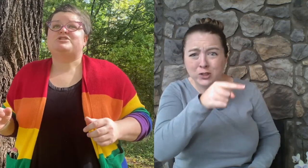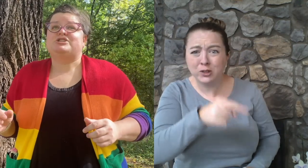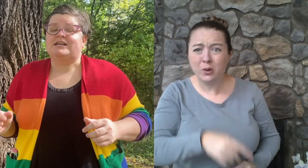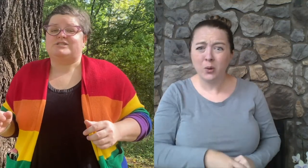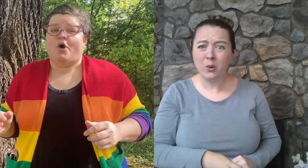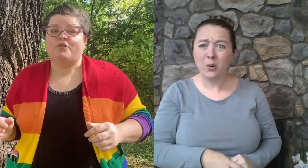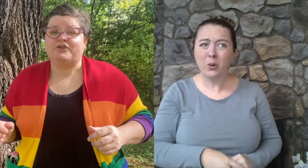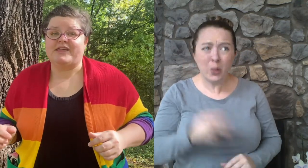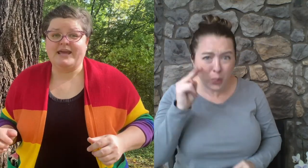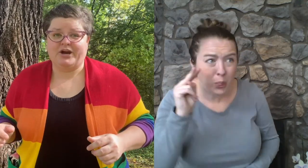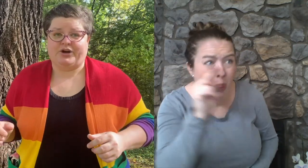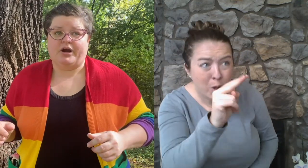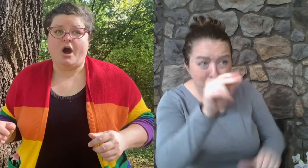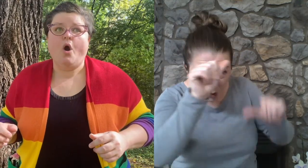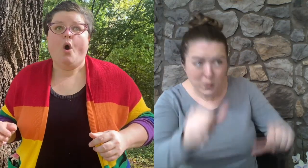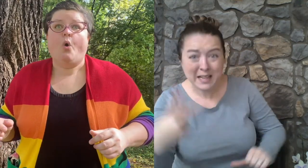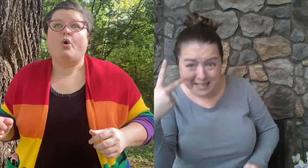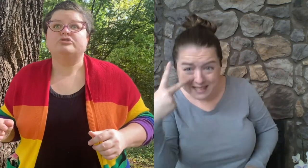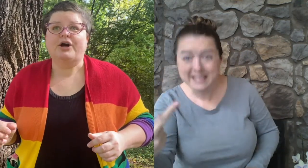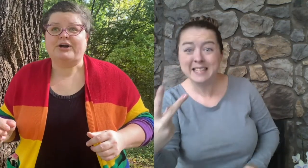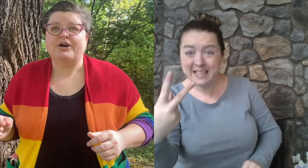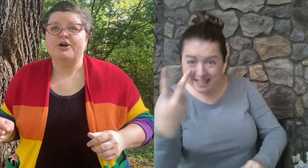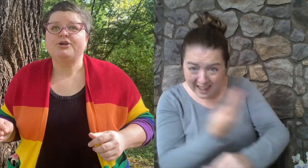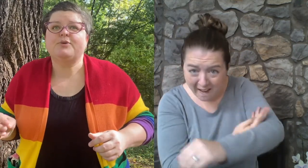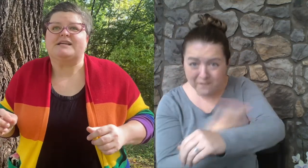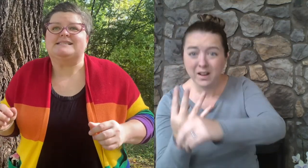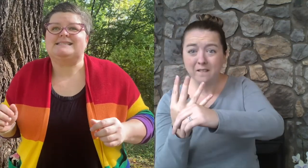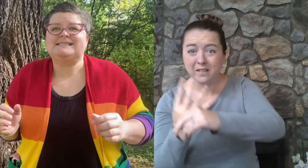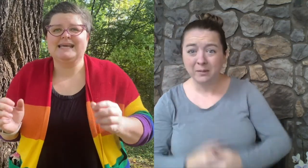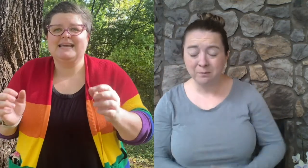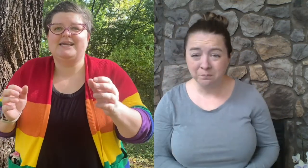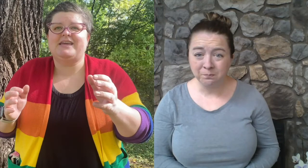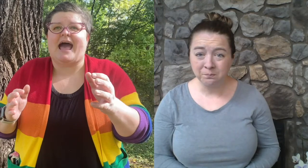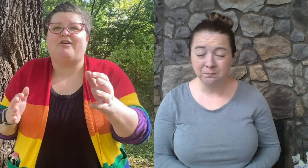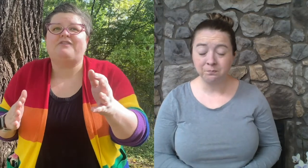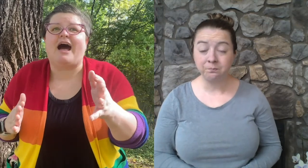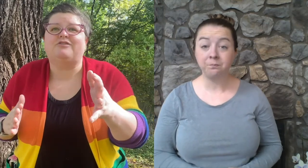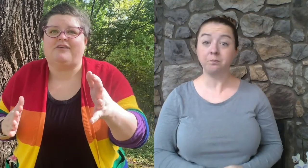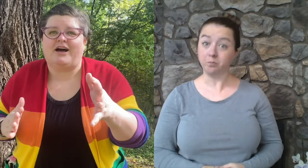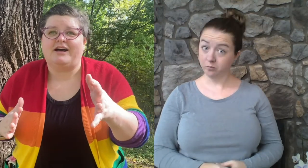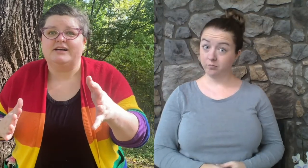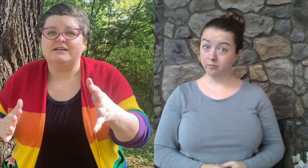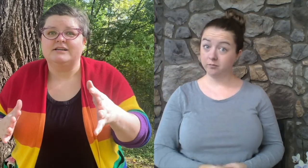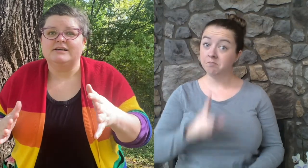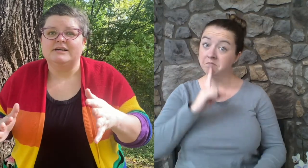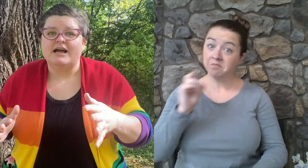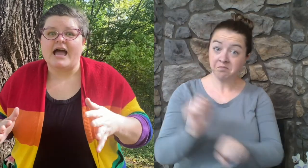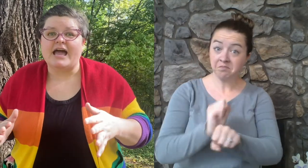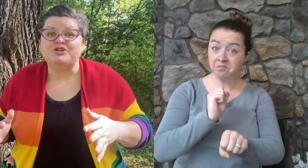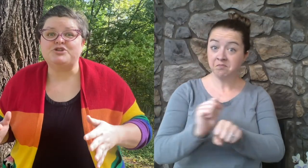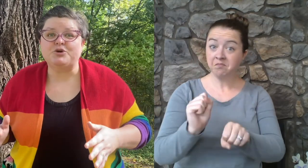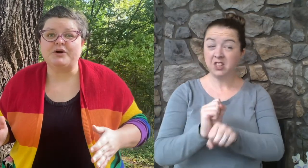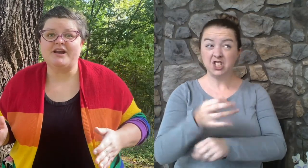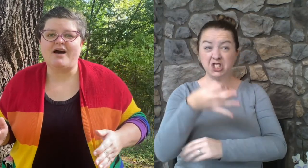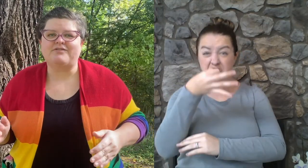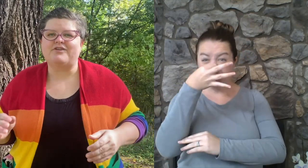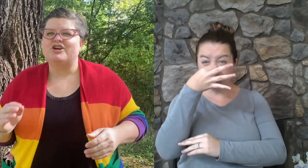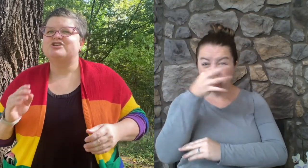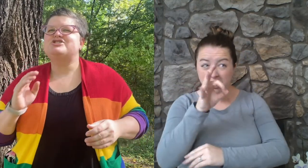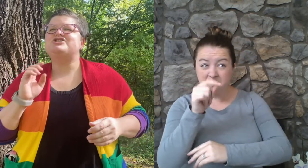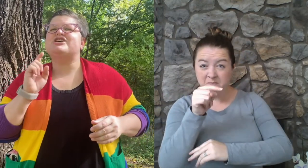it's just over there. Oh, look, you can see the alfalfa. And sure